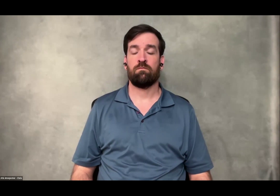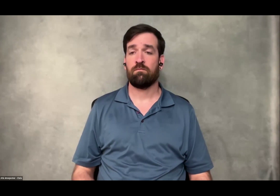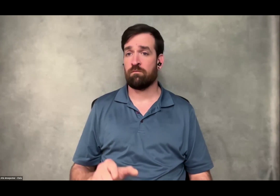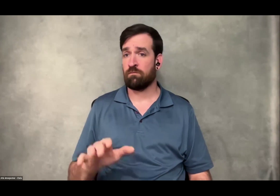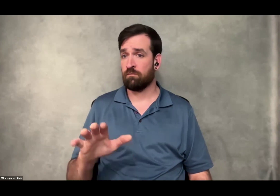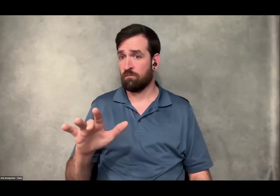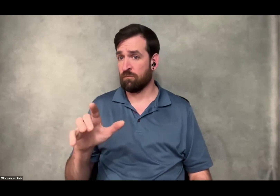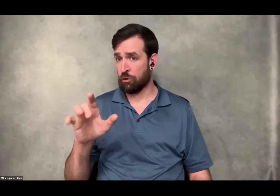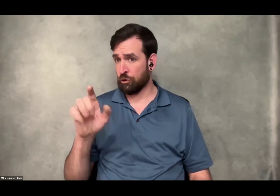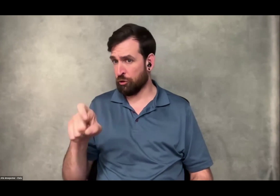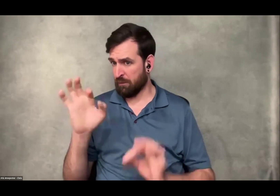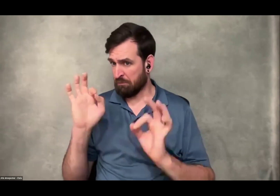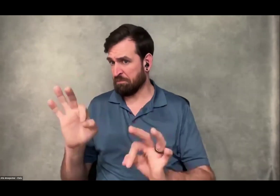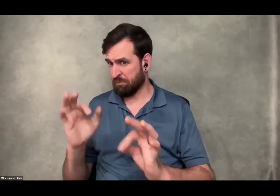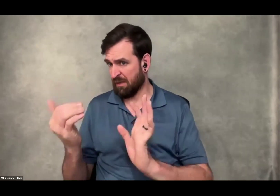Tuli, you should be good to go again.